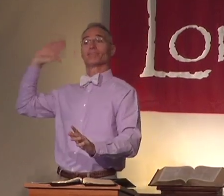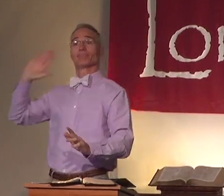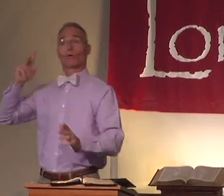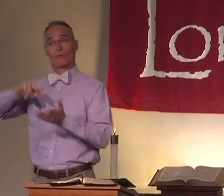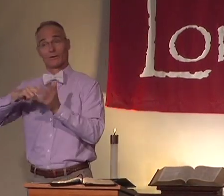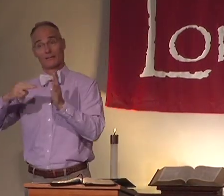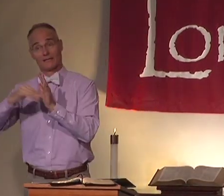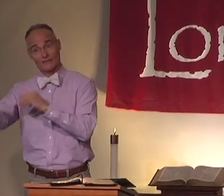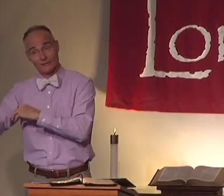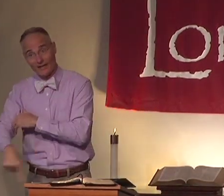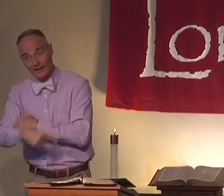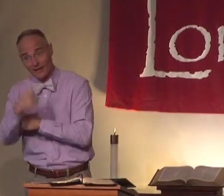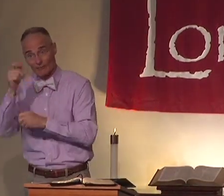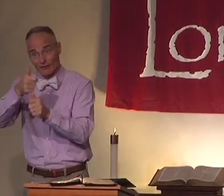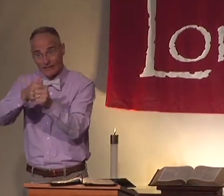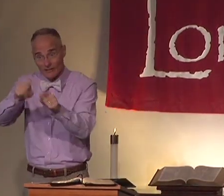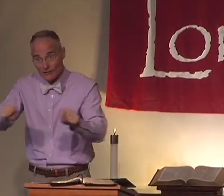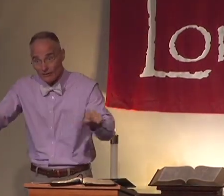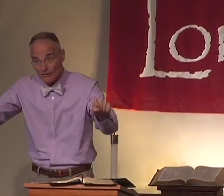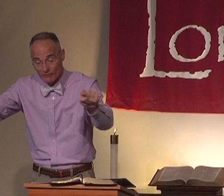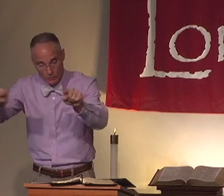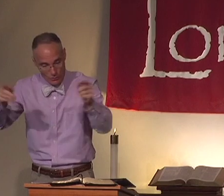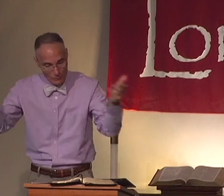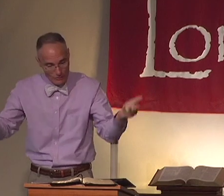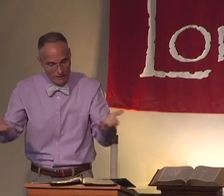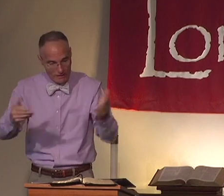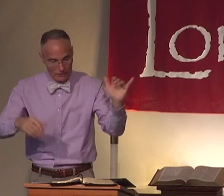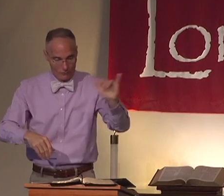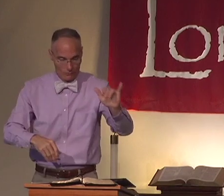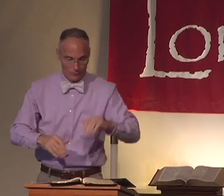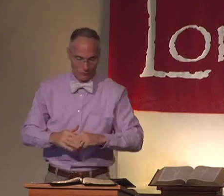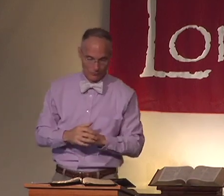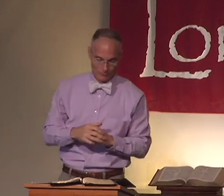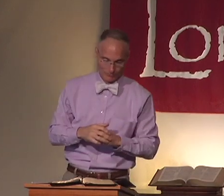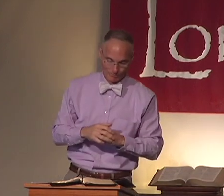meant back then, what it means for us today, for each one of you who are here also.